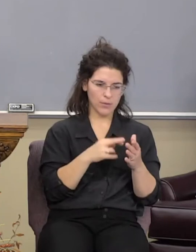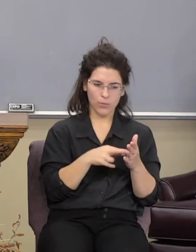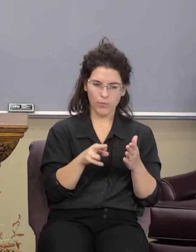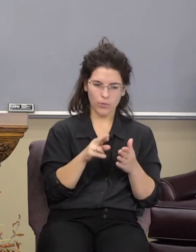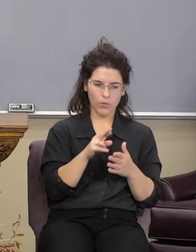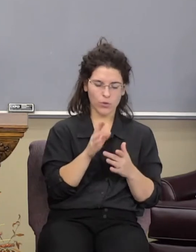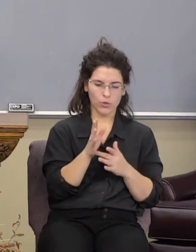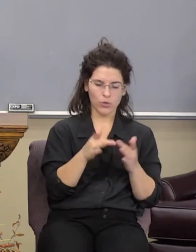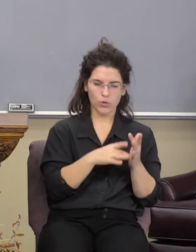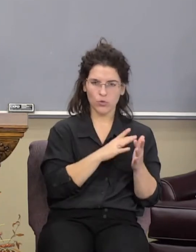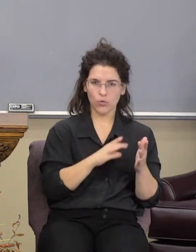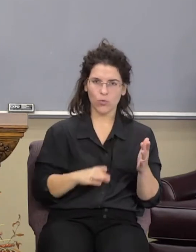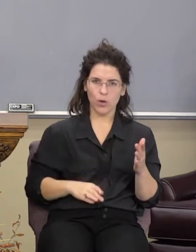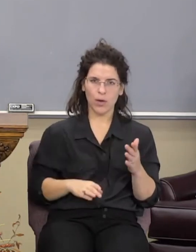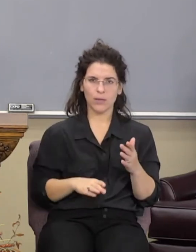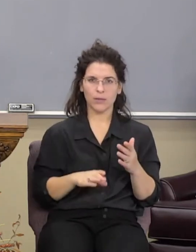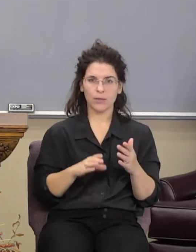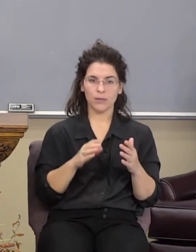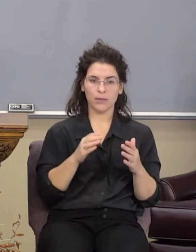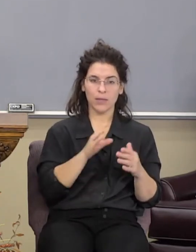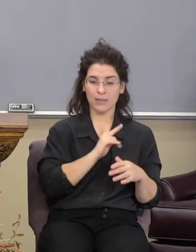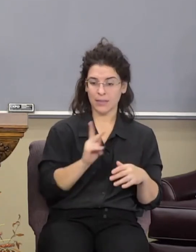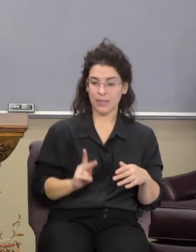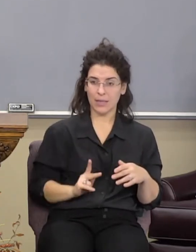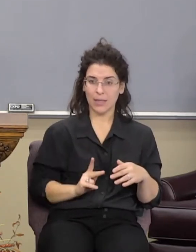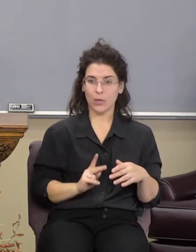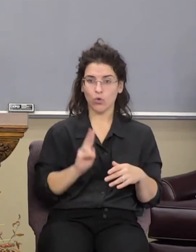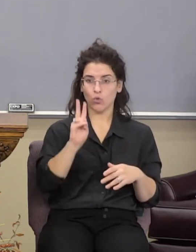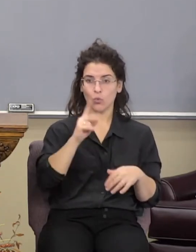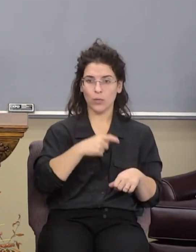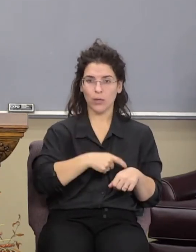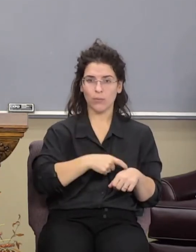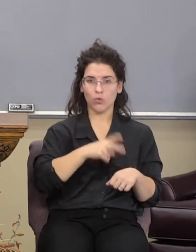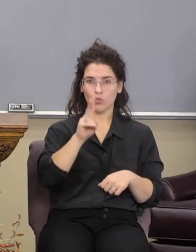as King twice.